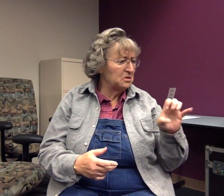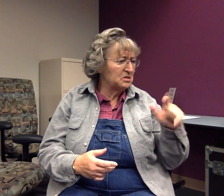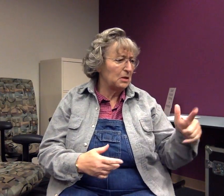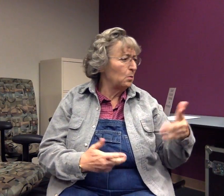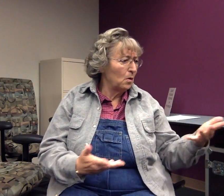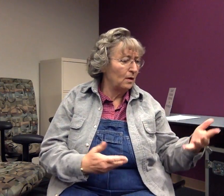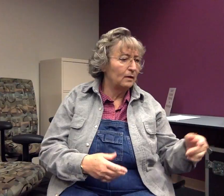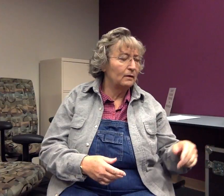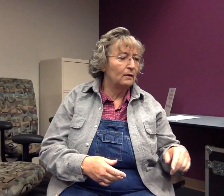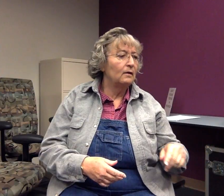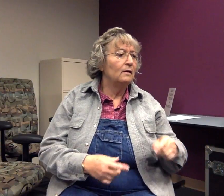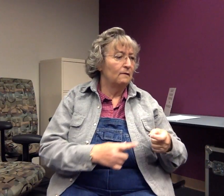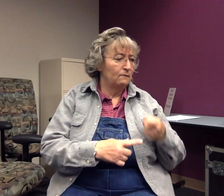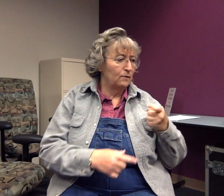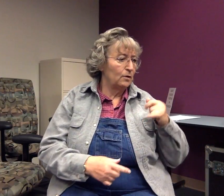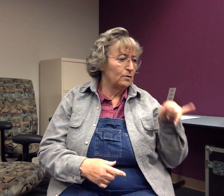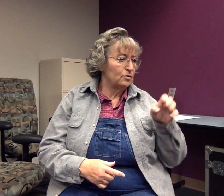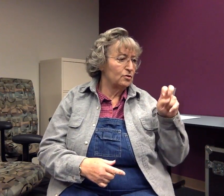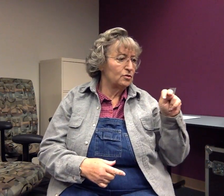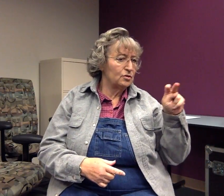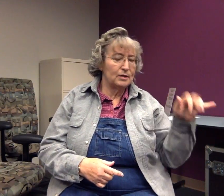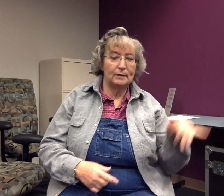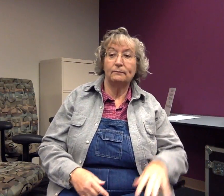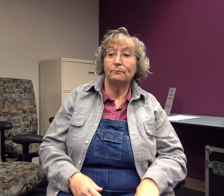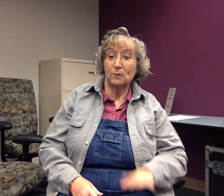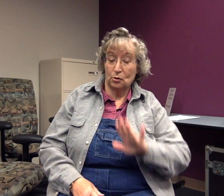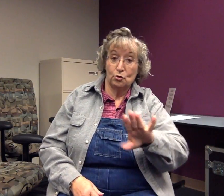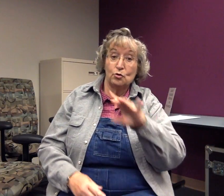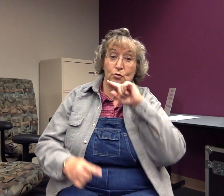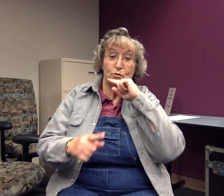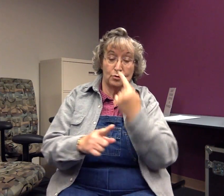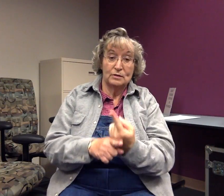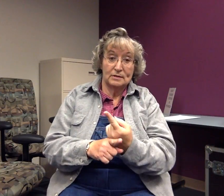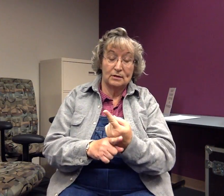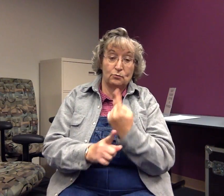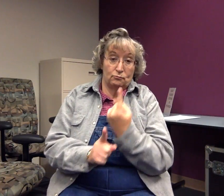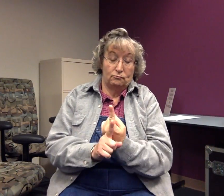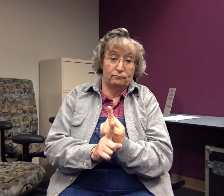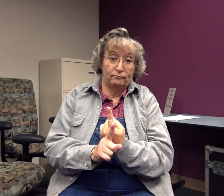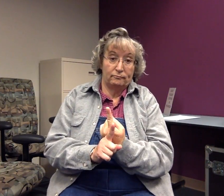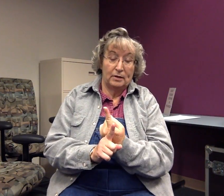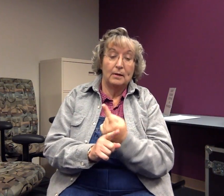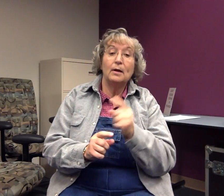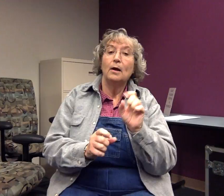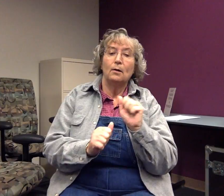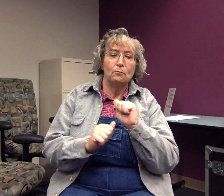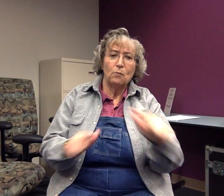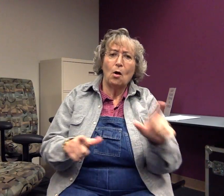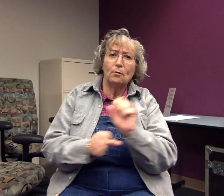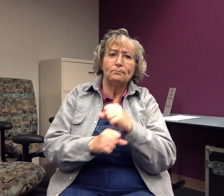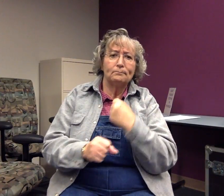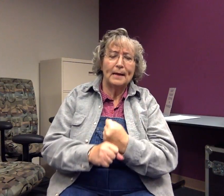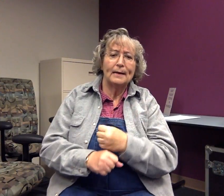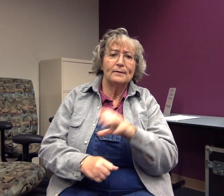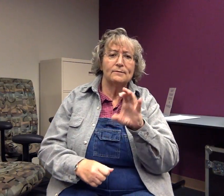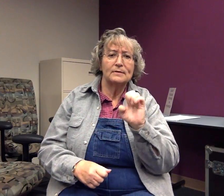Jenny. Well, your sister was right. You are made of cells. She's made of cells too. In fact, all living things are made of one